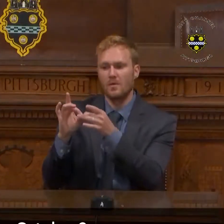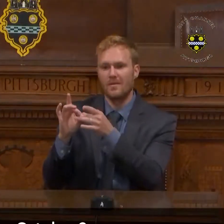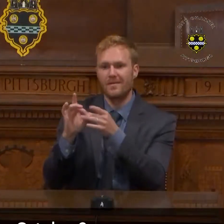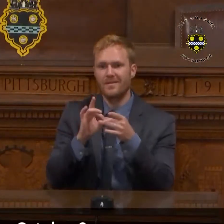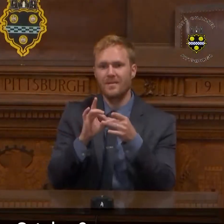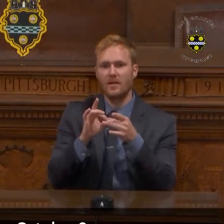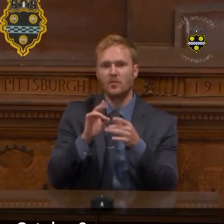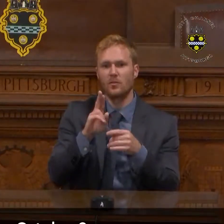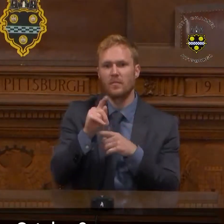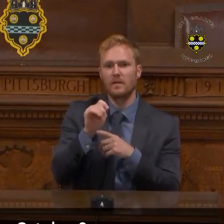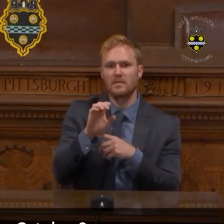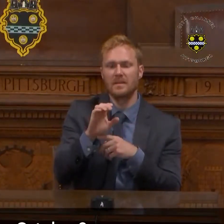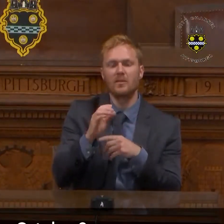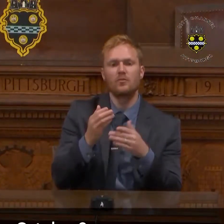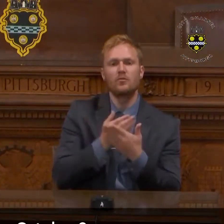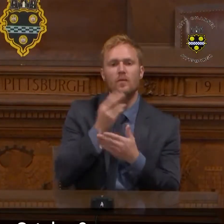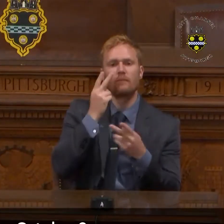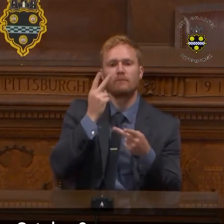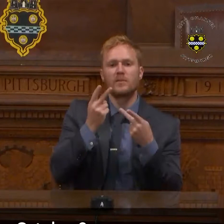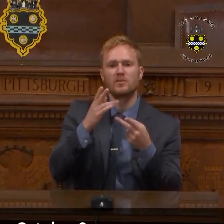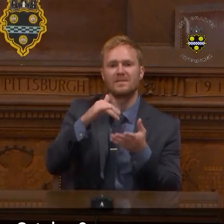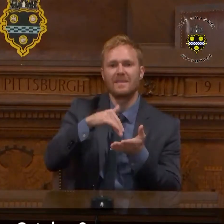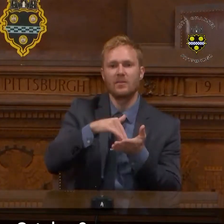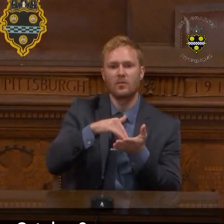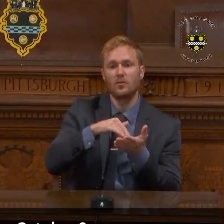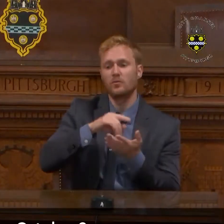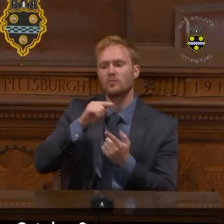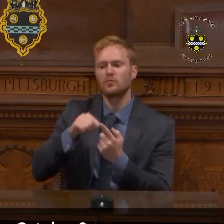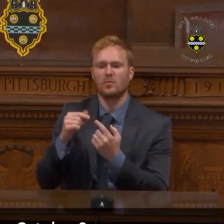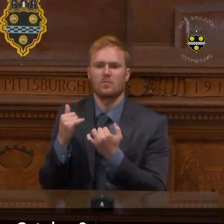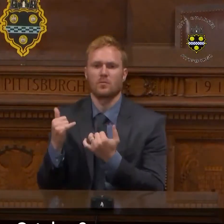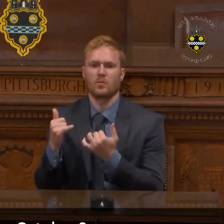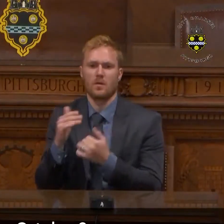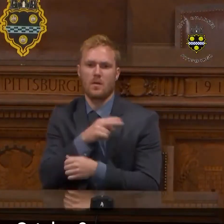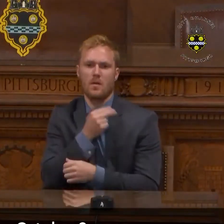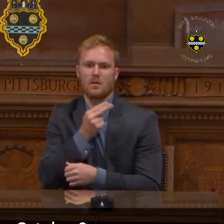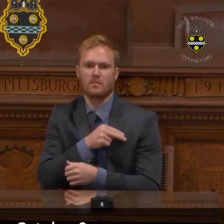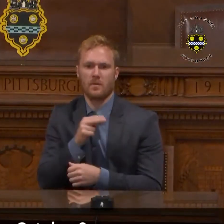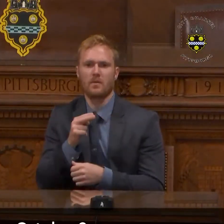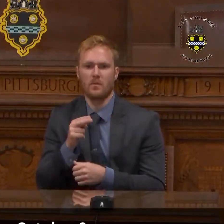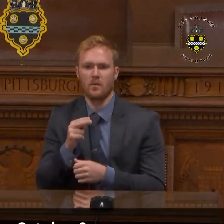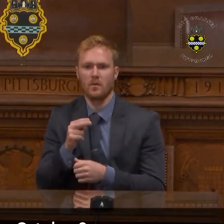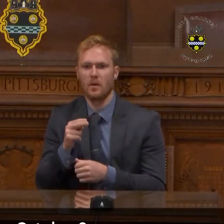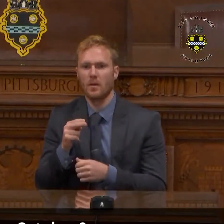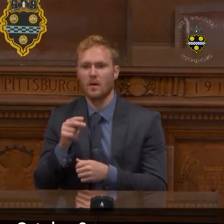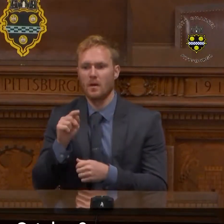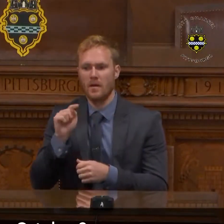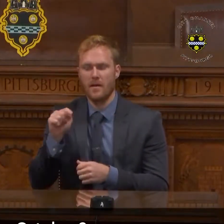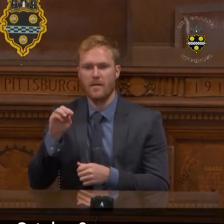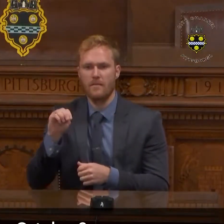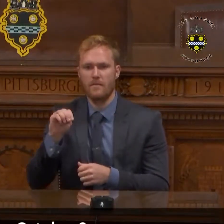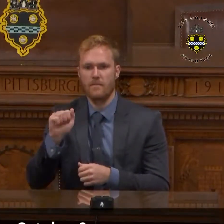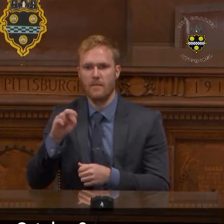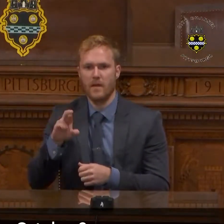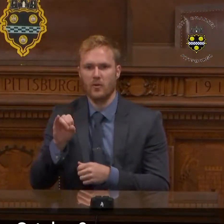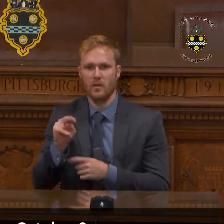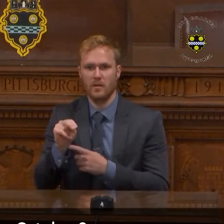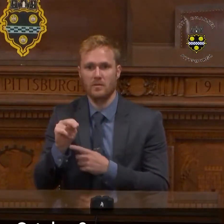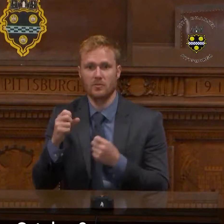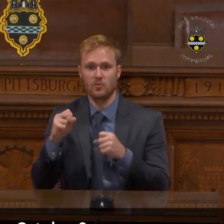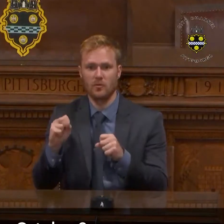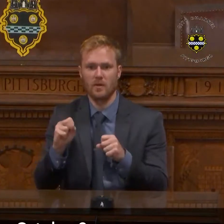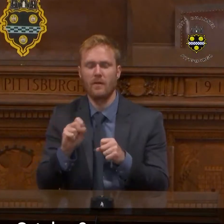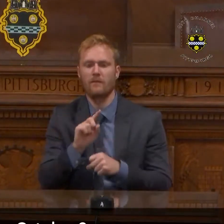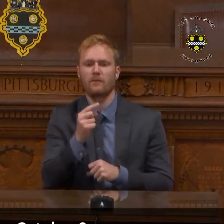Vision Center to their existing UPMC Mercy Hospital facility at Marion Street in the